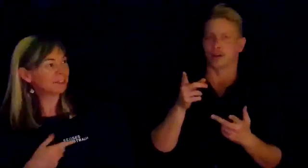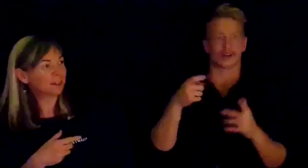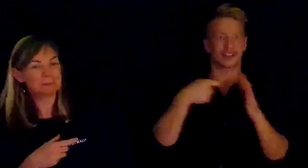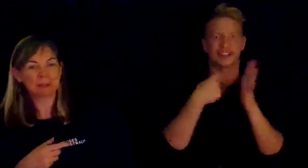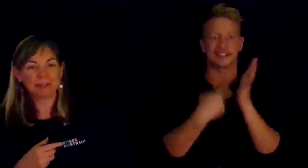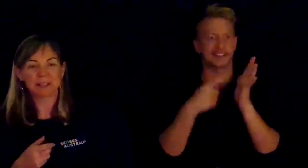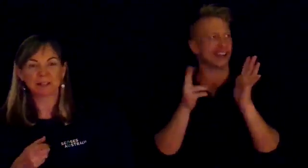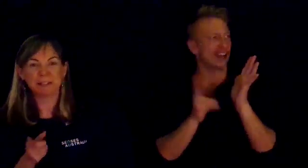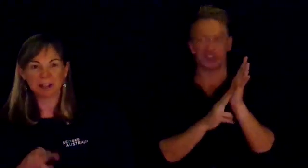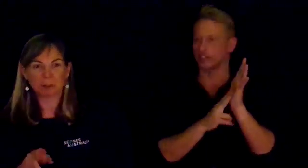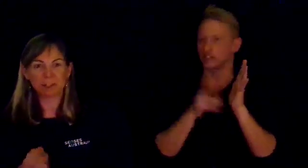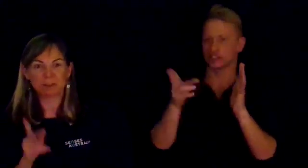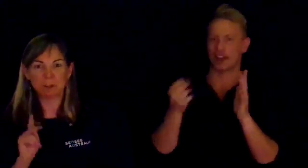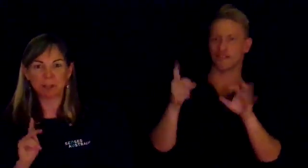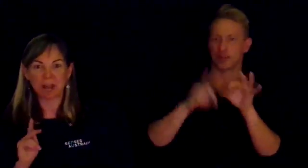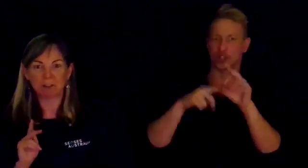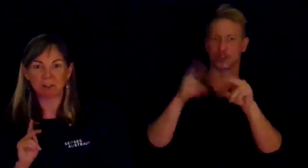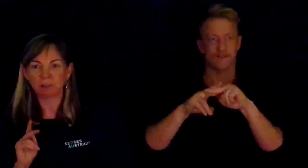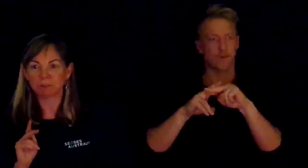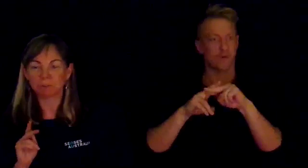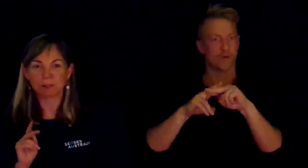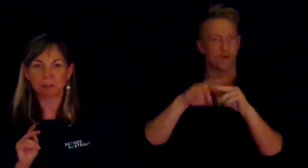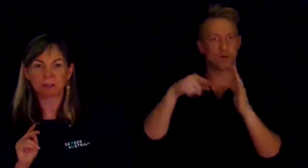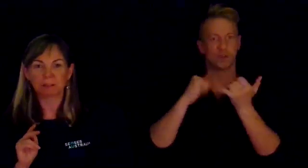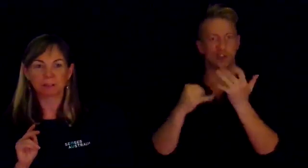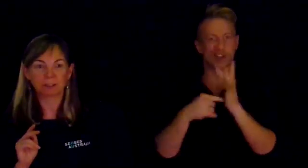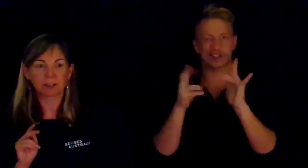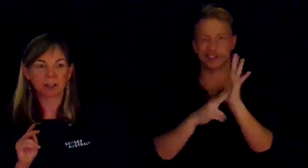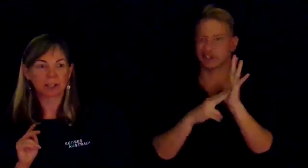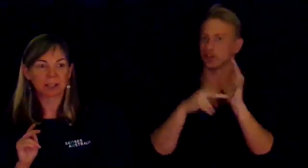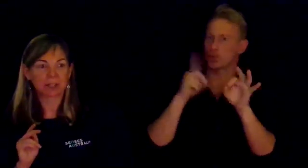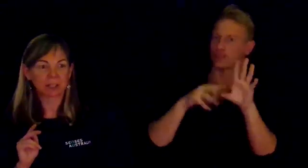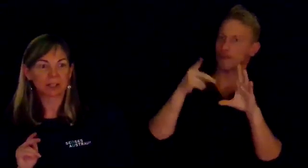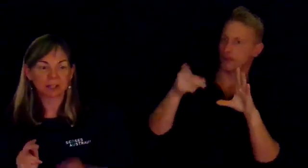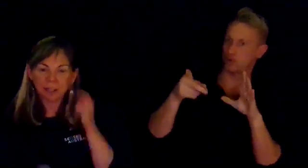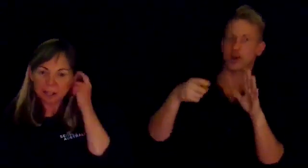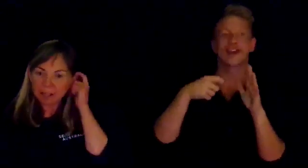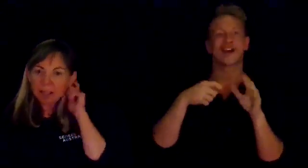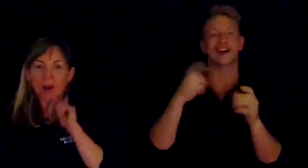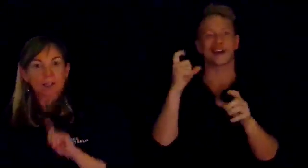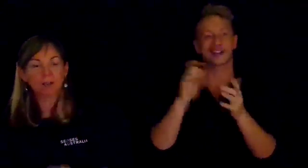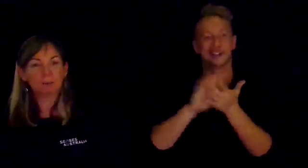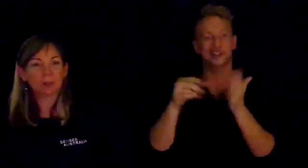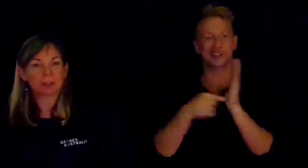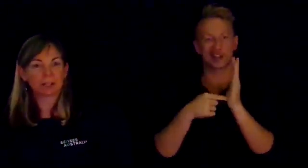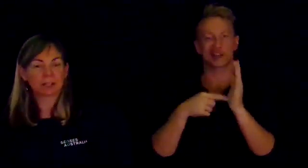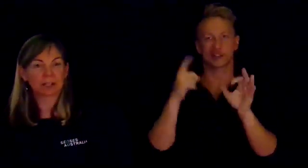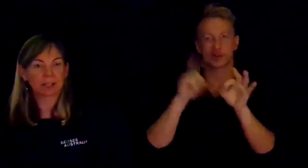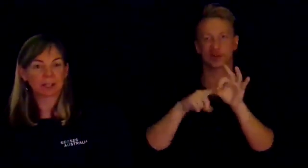Oh, yeah. Is that a question from you, Karen, or from someone else? No, from someone in chat. Oh,